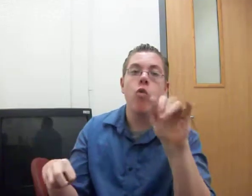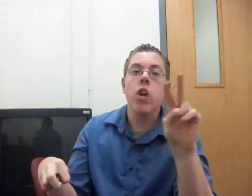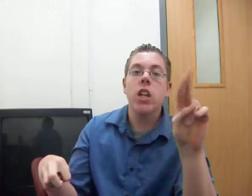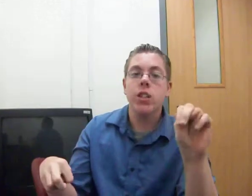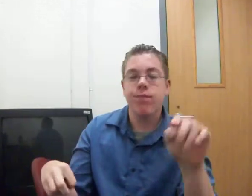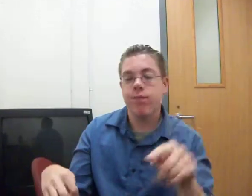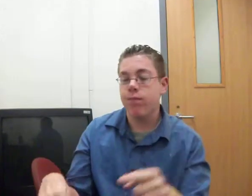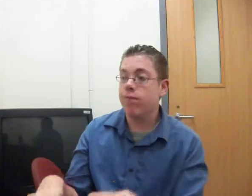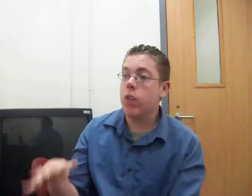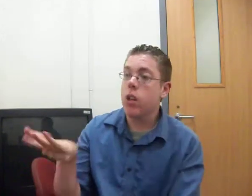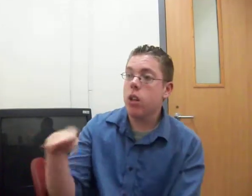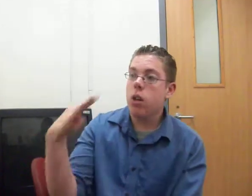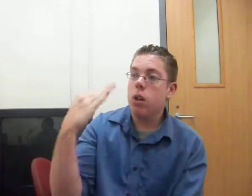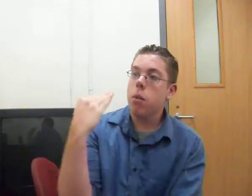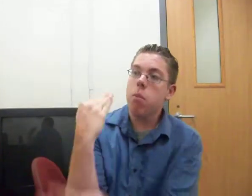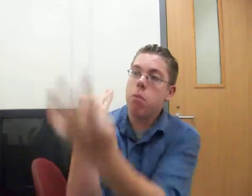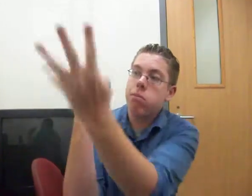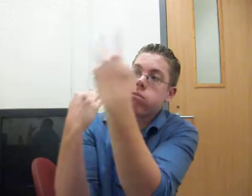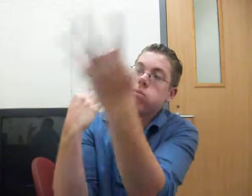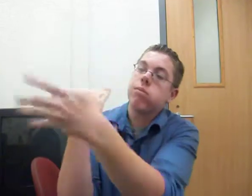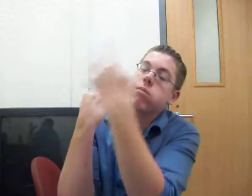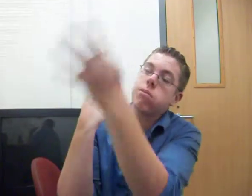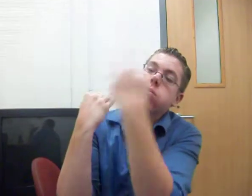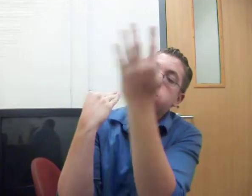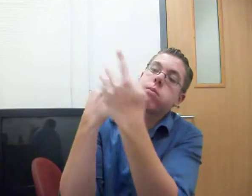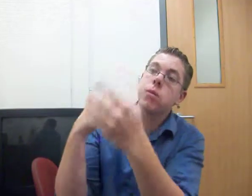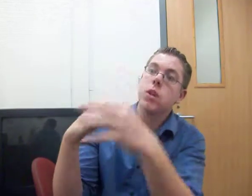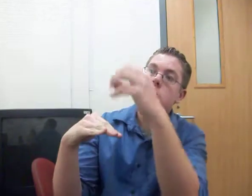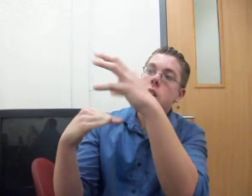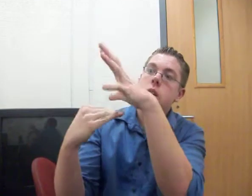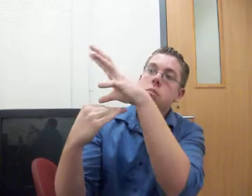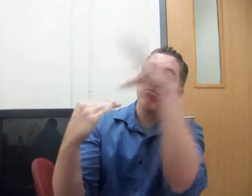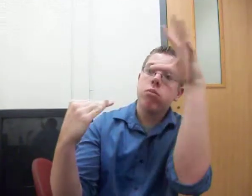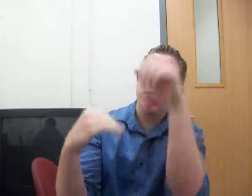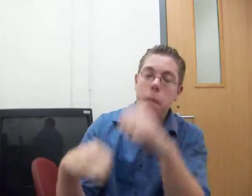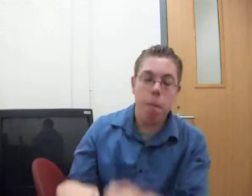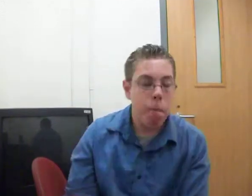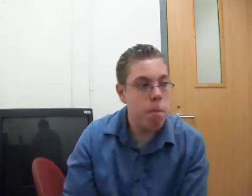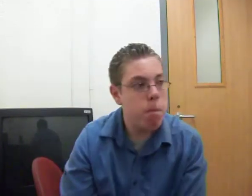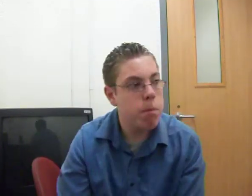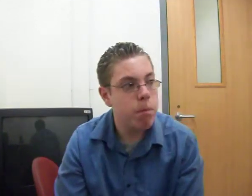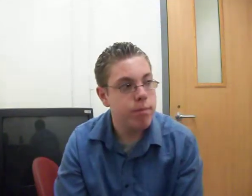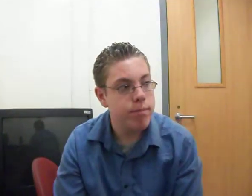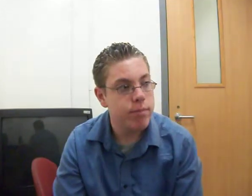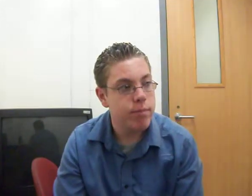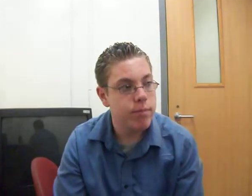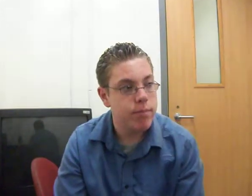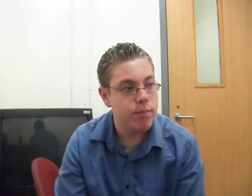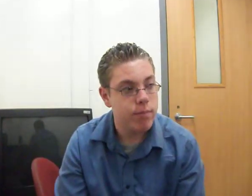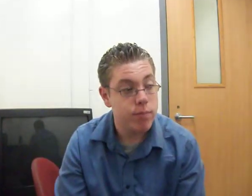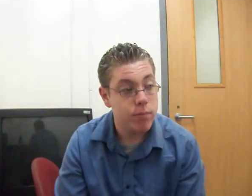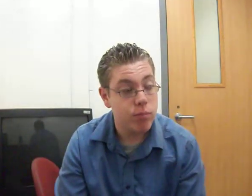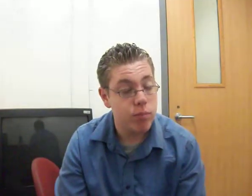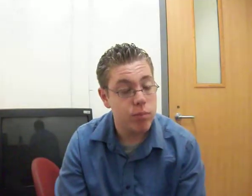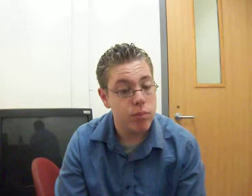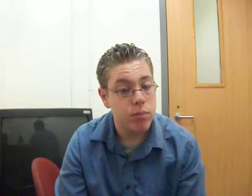So I'll put the sails all the way out, gather as much wind as I can, and float effortlessly back to San